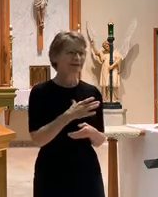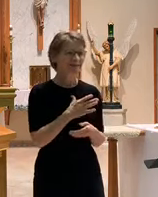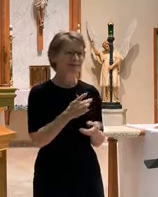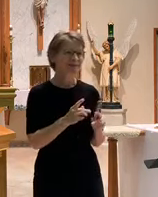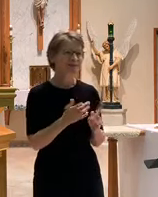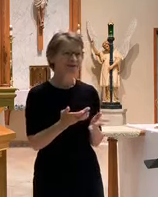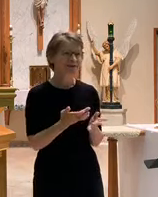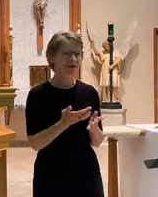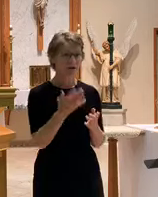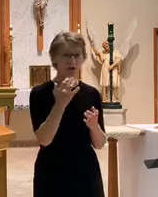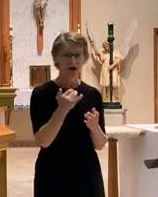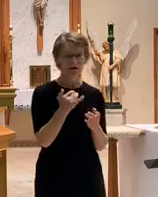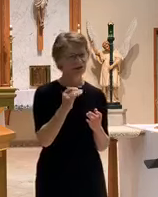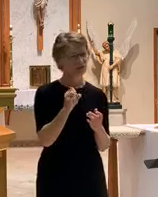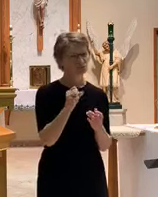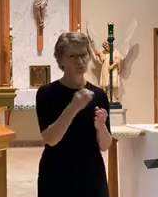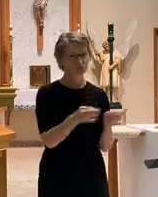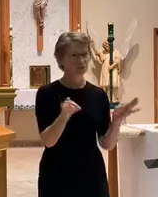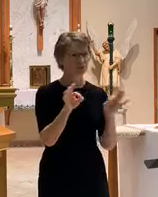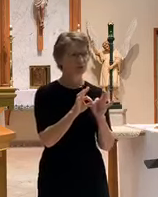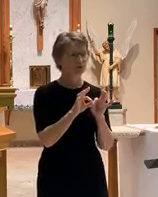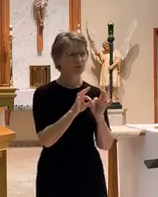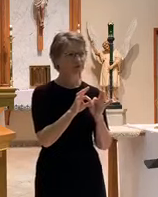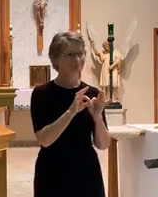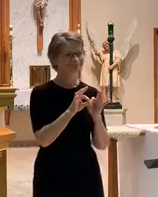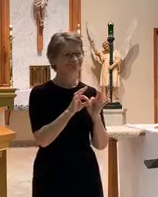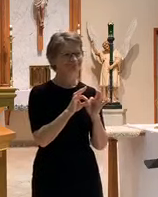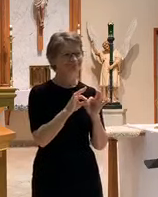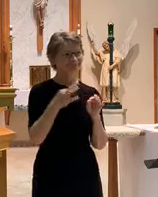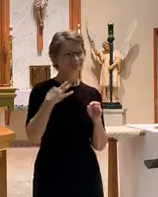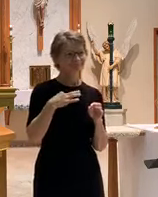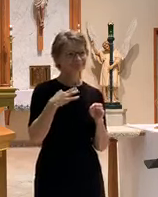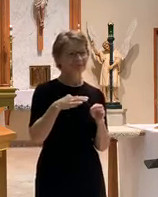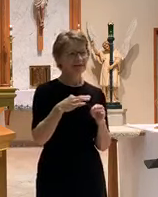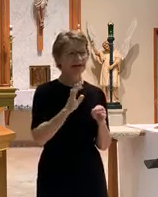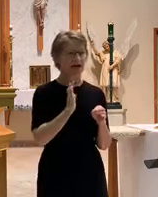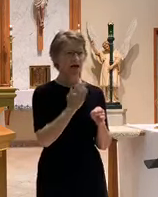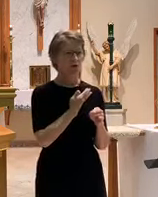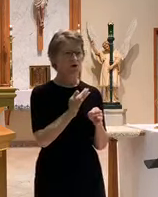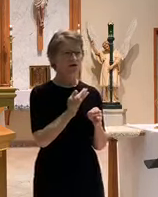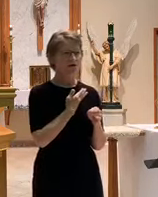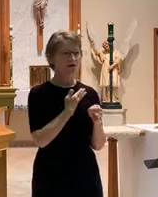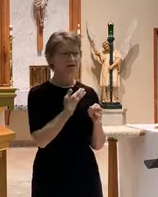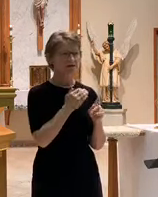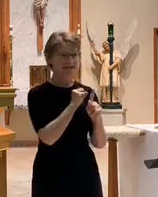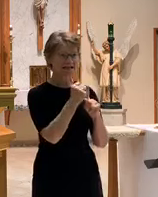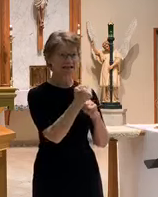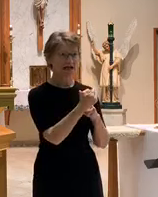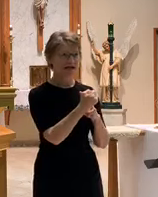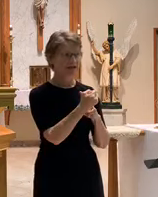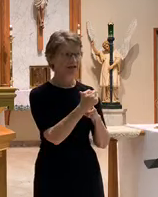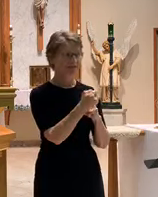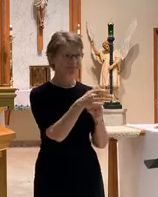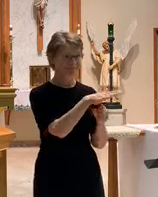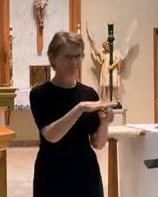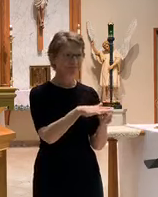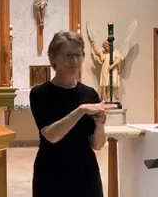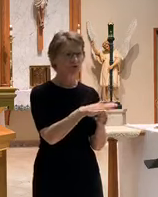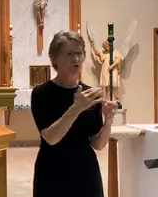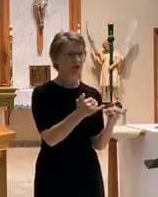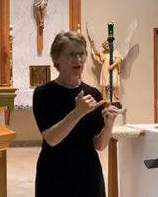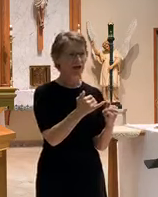because it's such a critical, I think, value, you know, in our society today, maybe even more